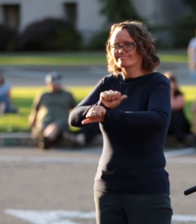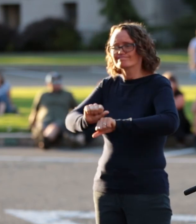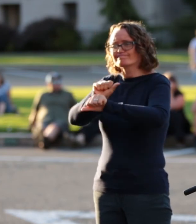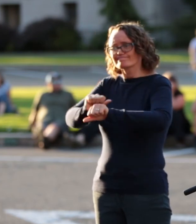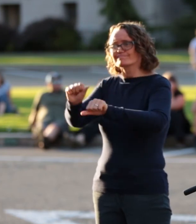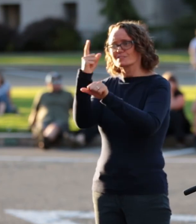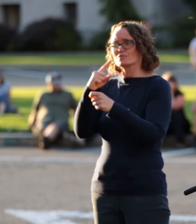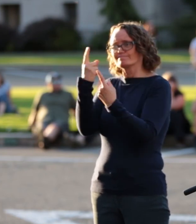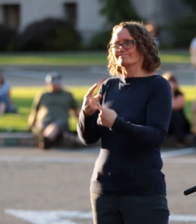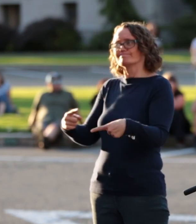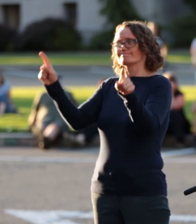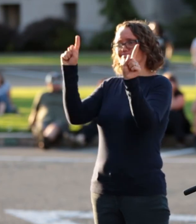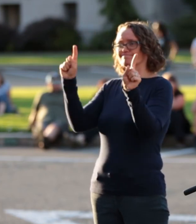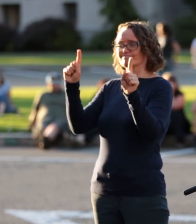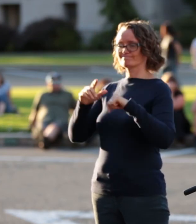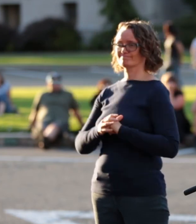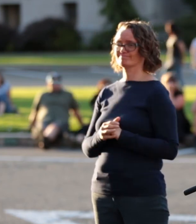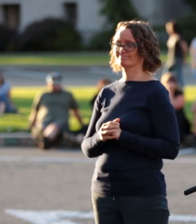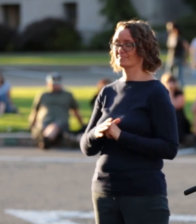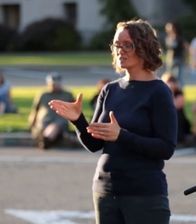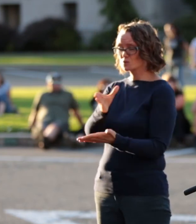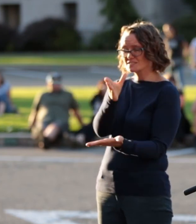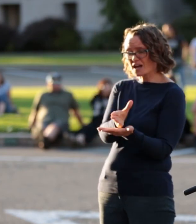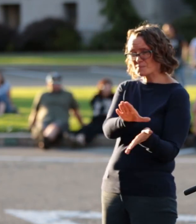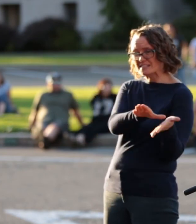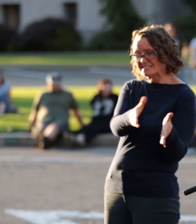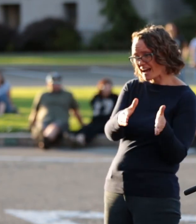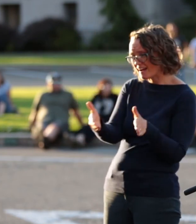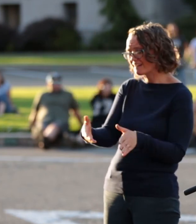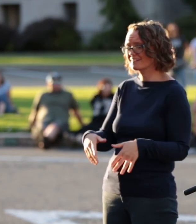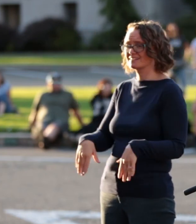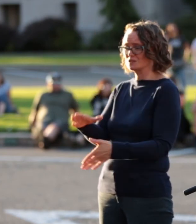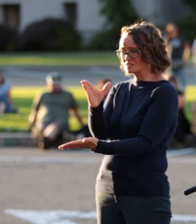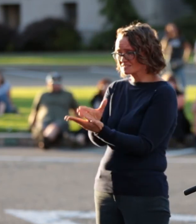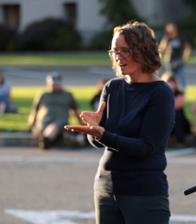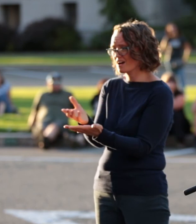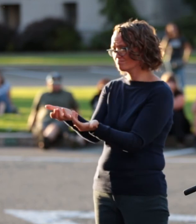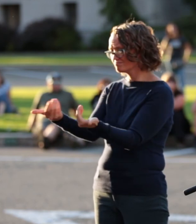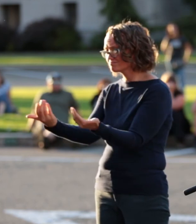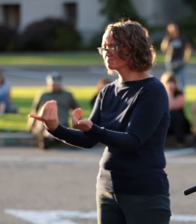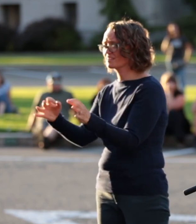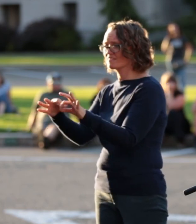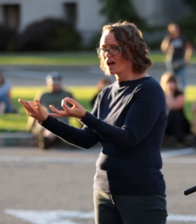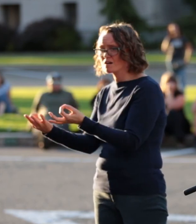end. No more deaths, no more separations,